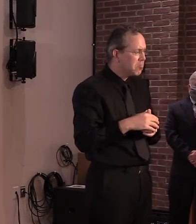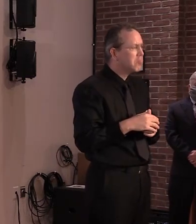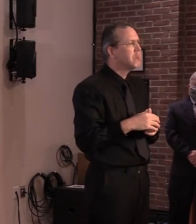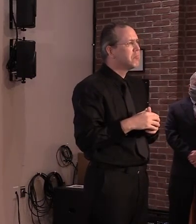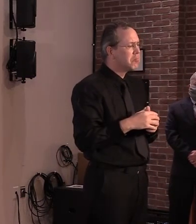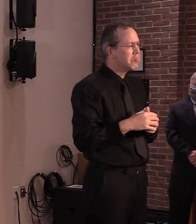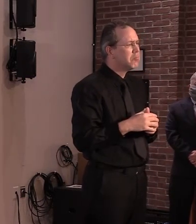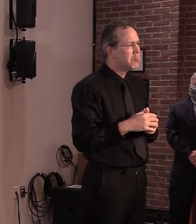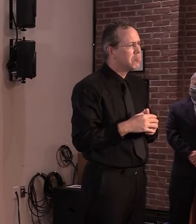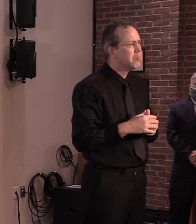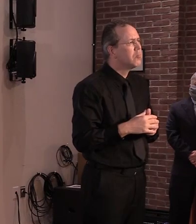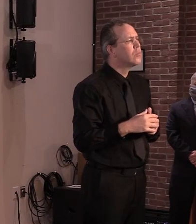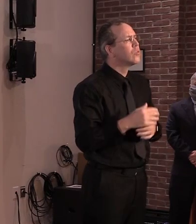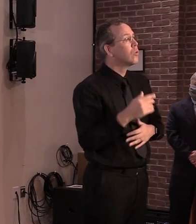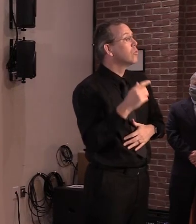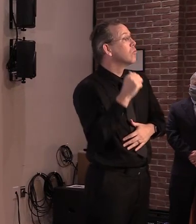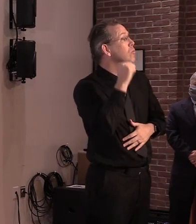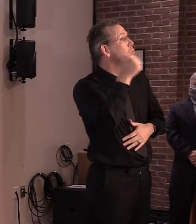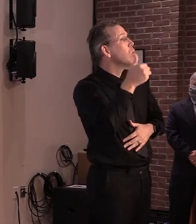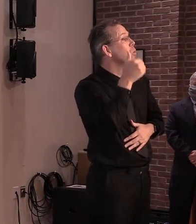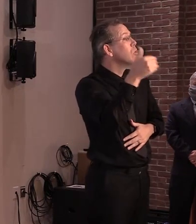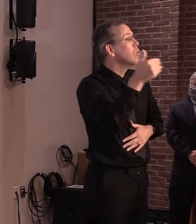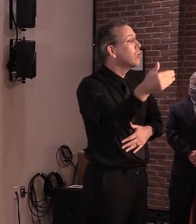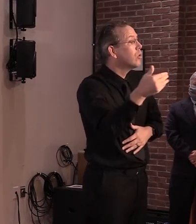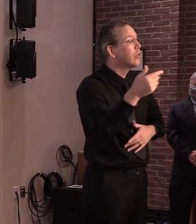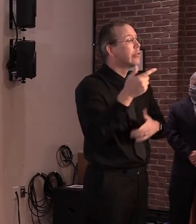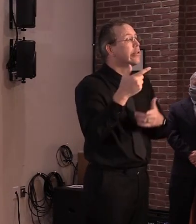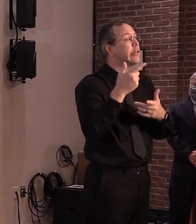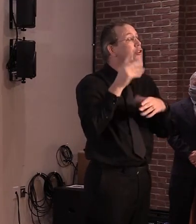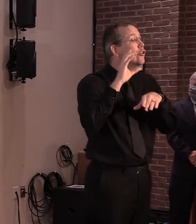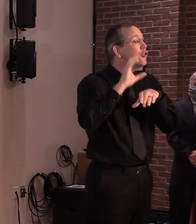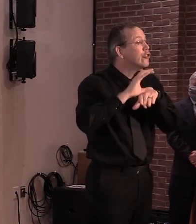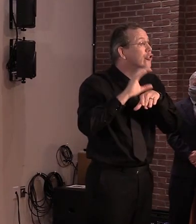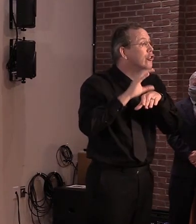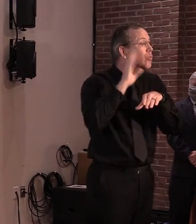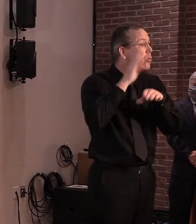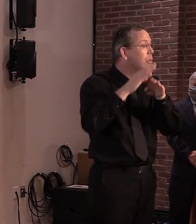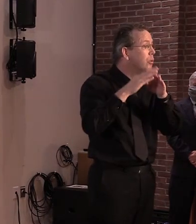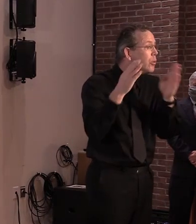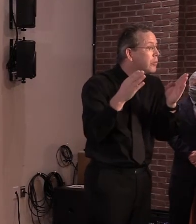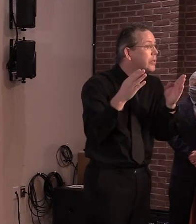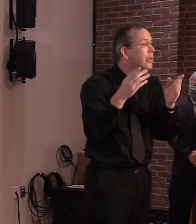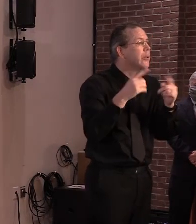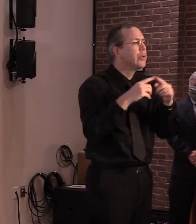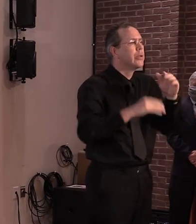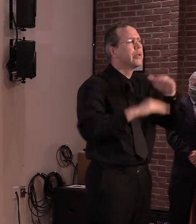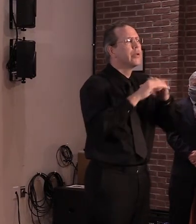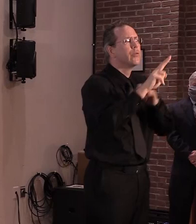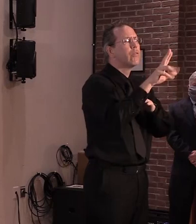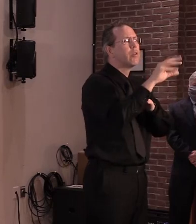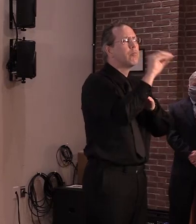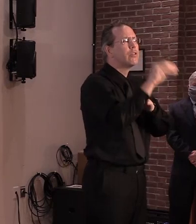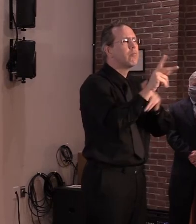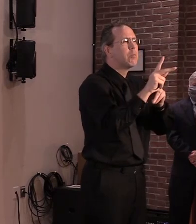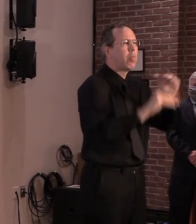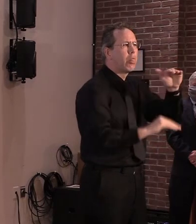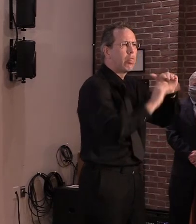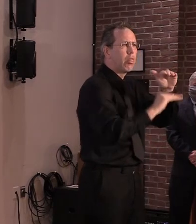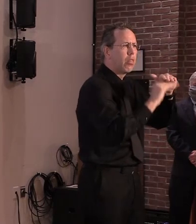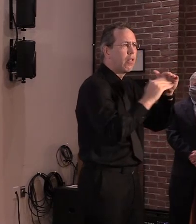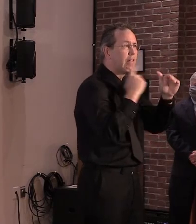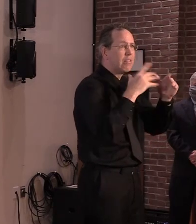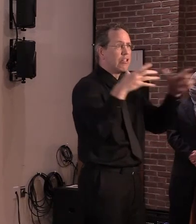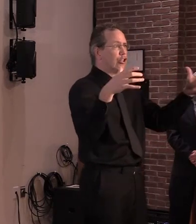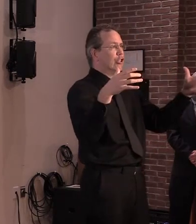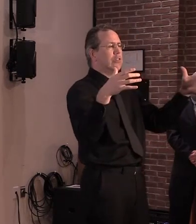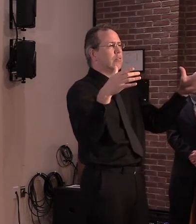tomorrow, churches will be allowed to open to 25% capacity. Now, I know there are other close contact business